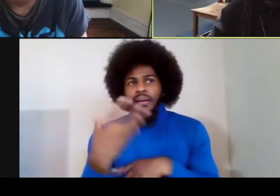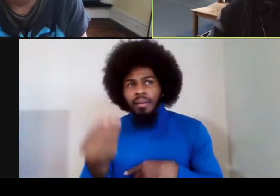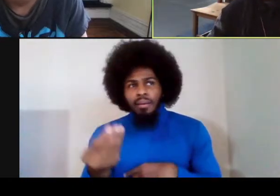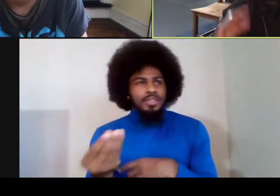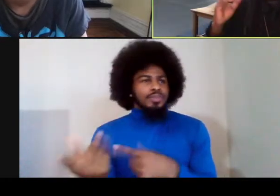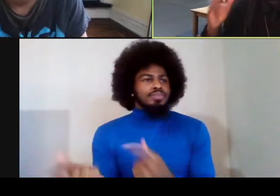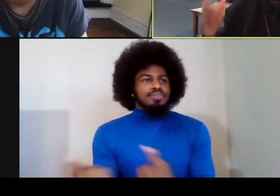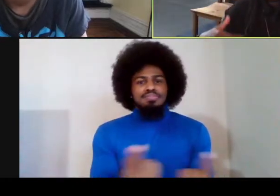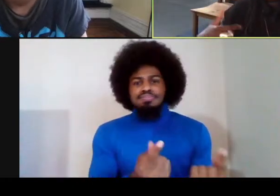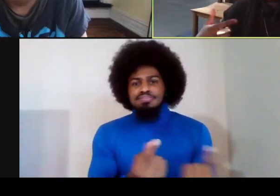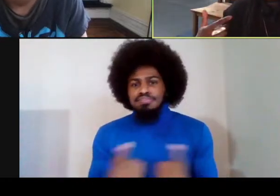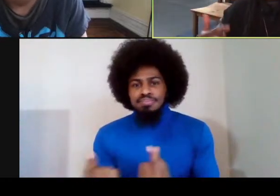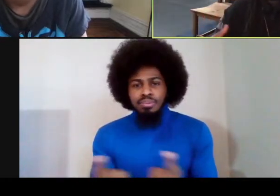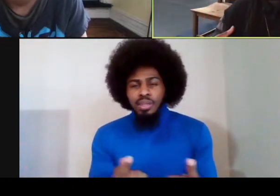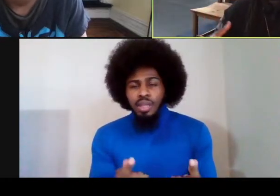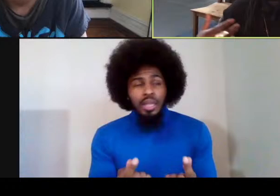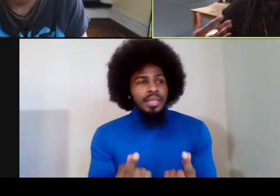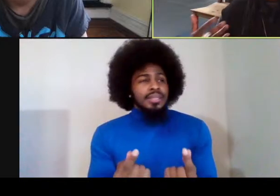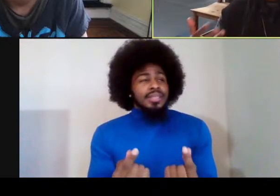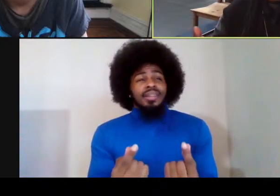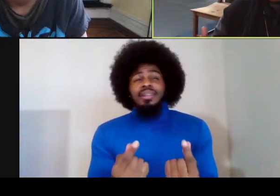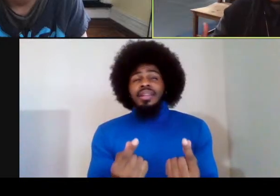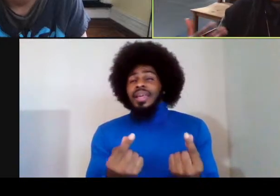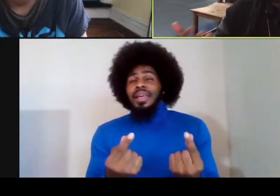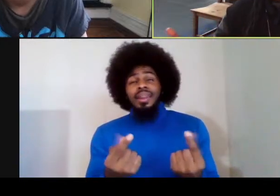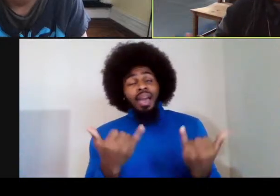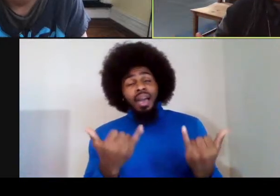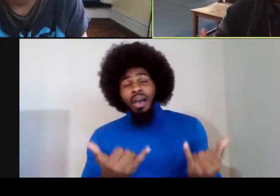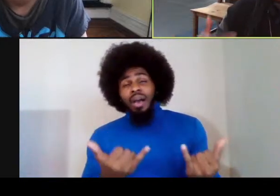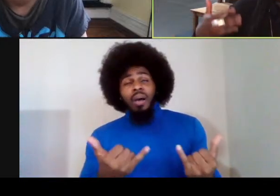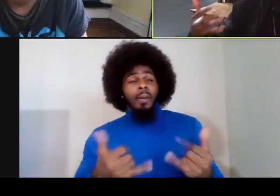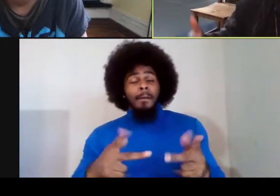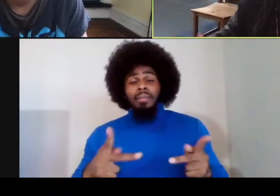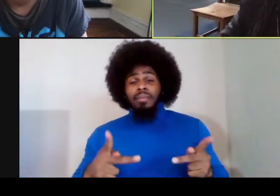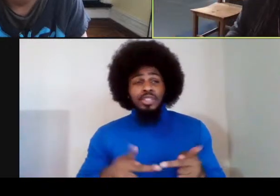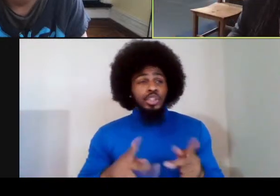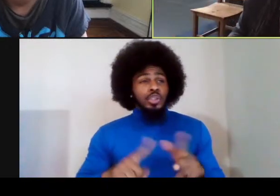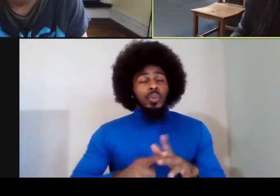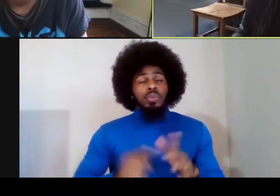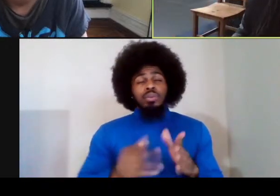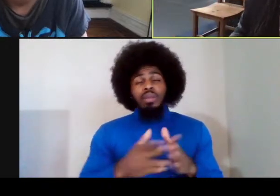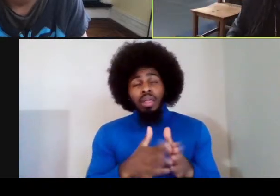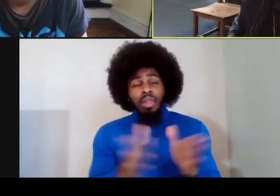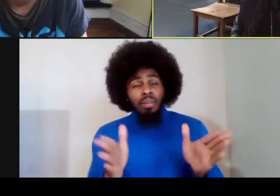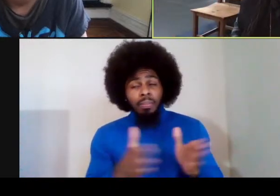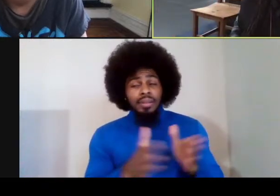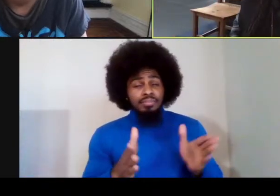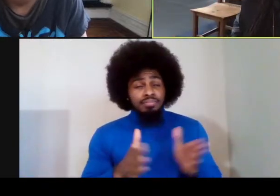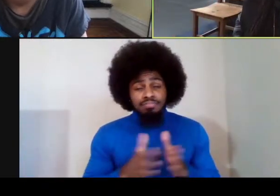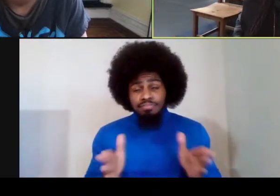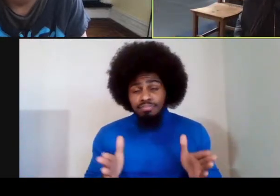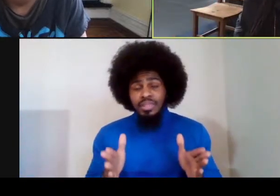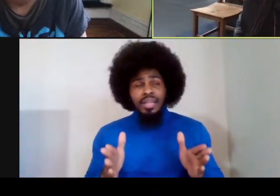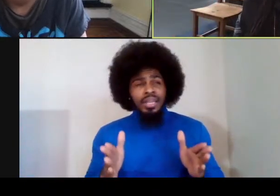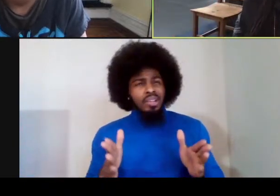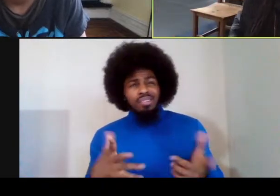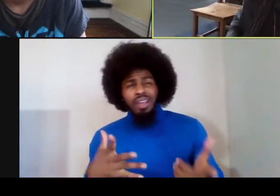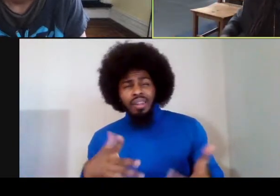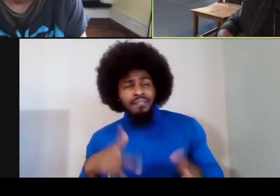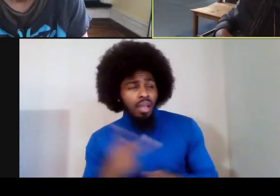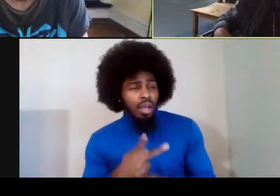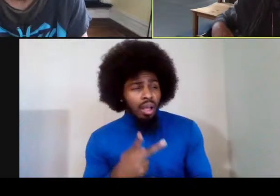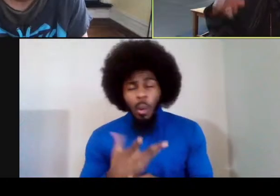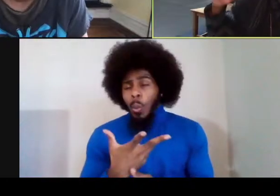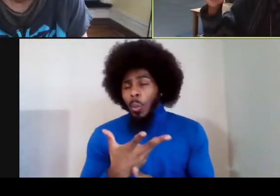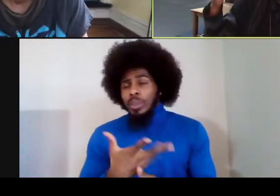of, especially as things are opening and there's this like energy and urgency around like what's the next gig, what's the next show,